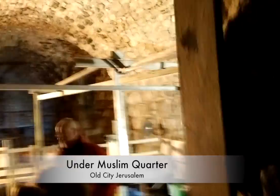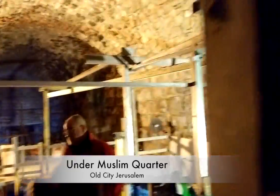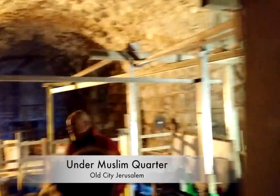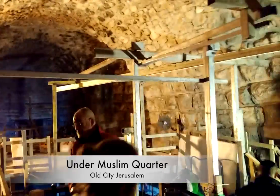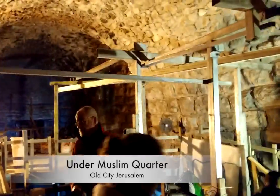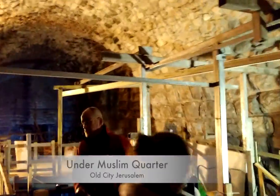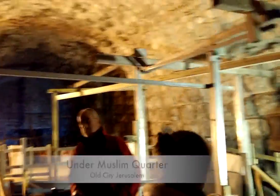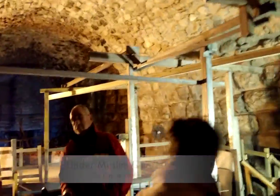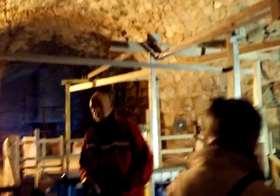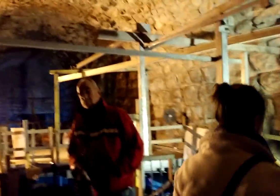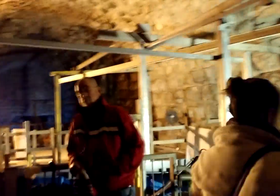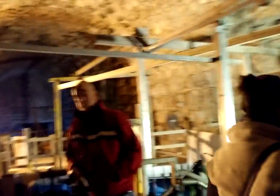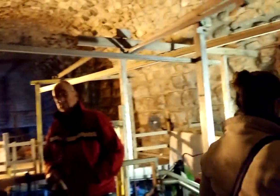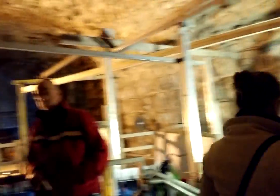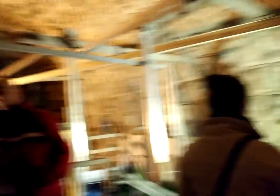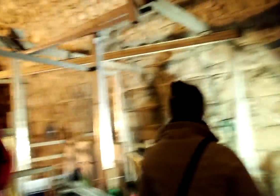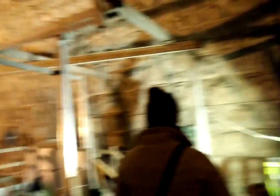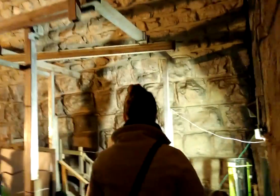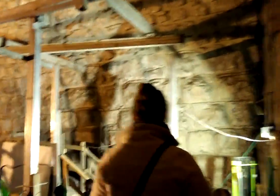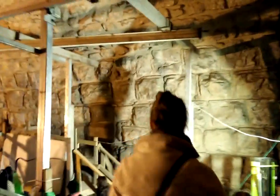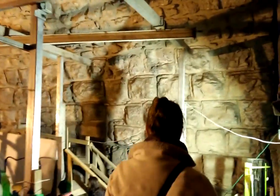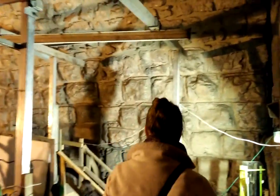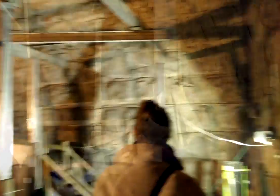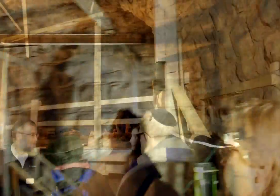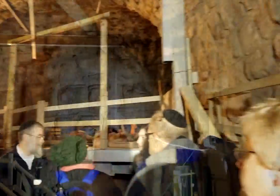Now we're making our way underground.